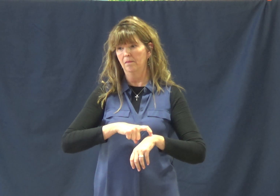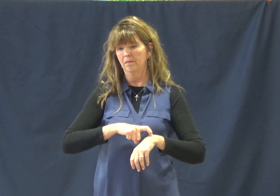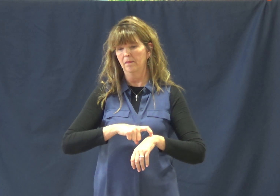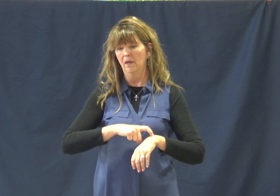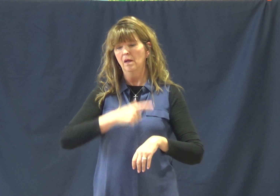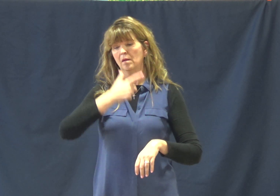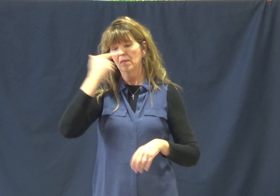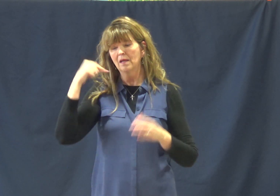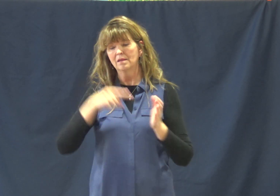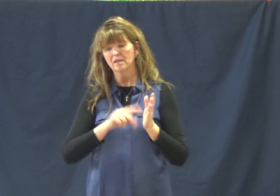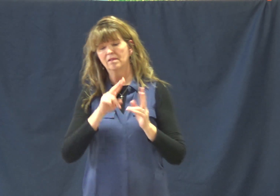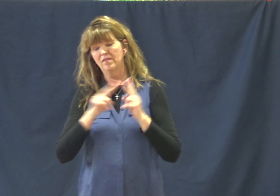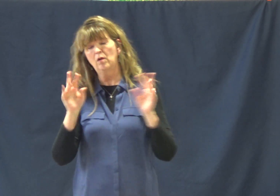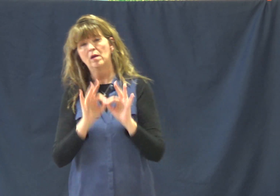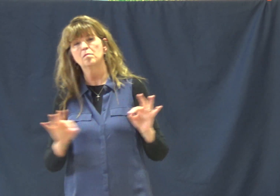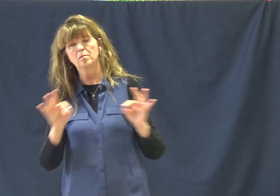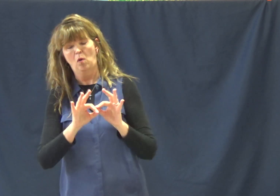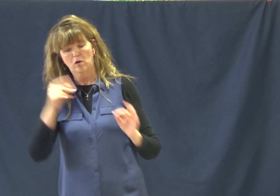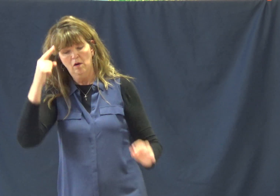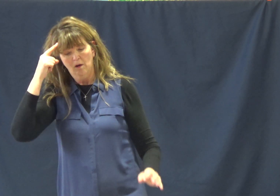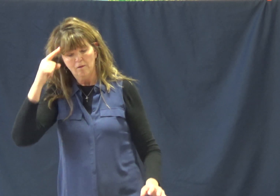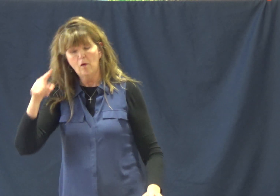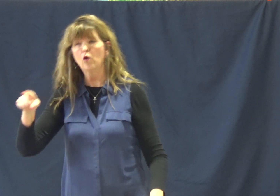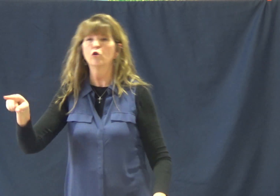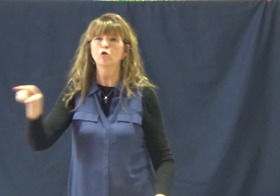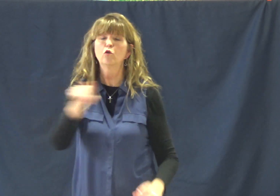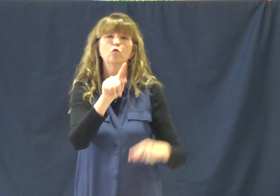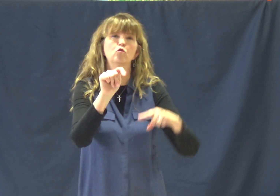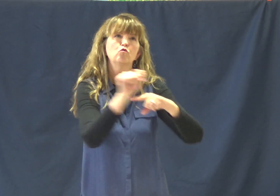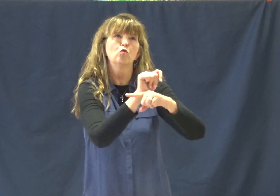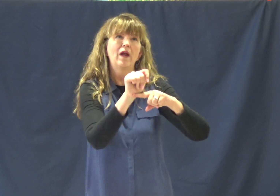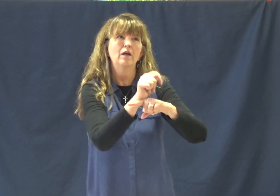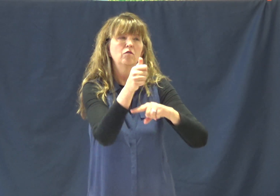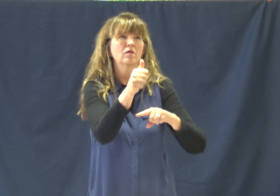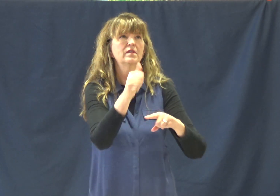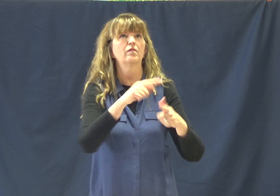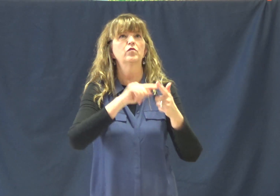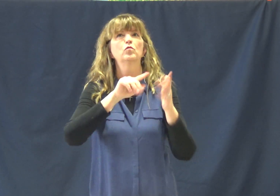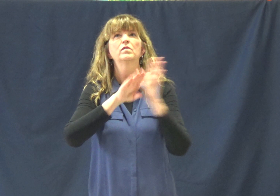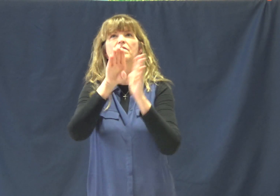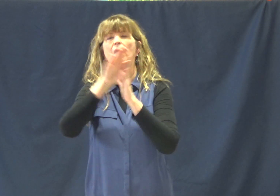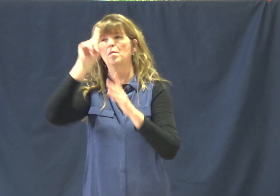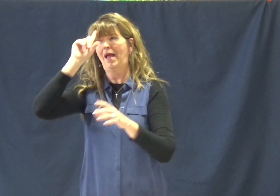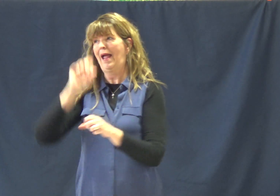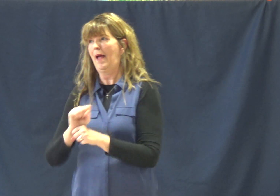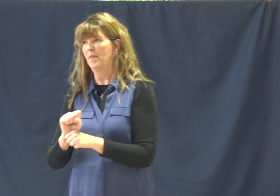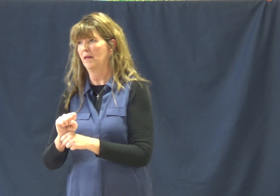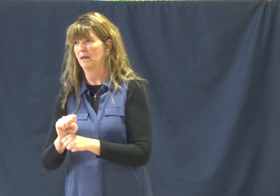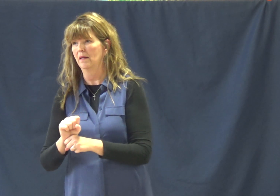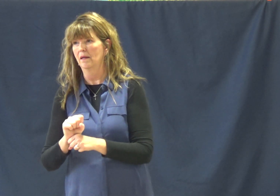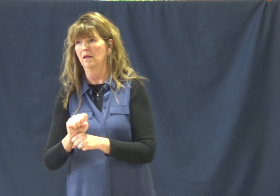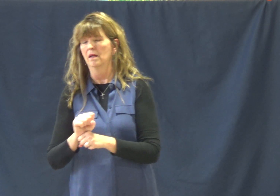make time. Because this is very important for you to train yourself to develop a